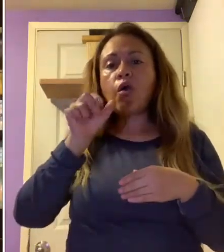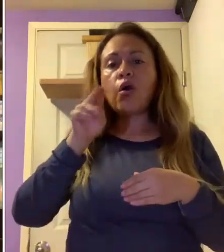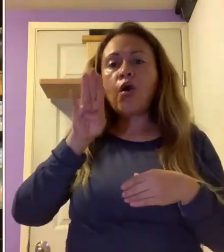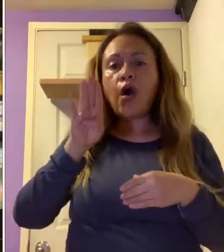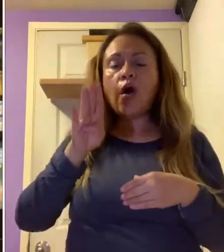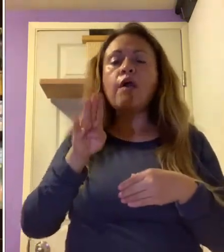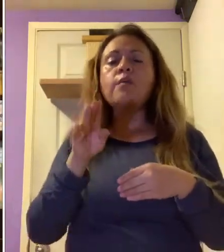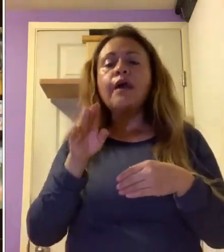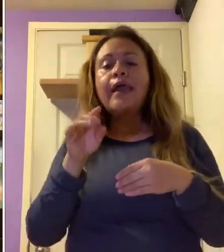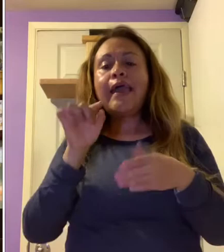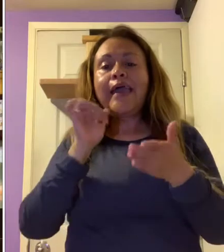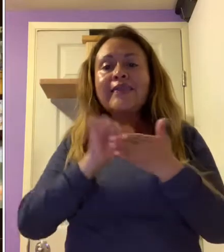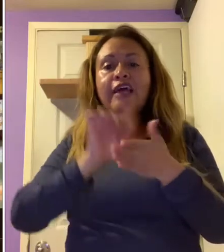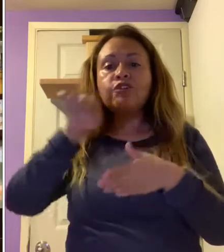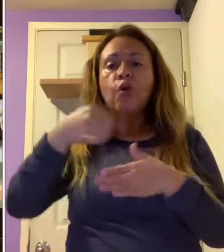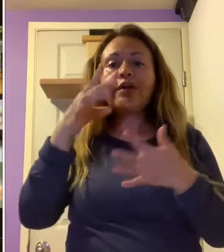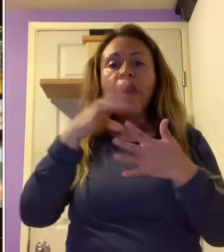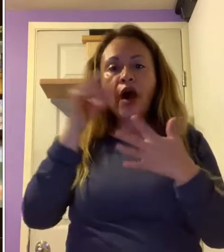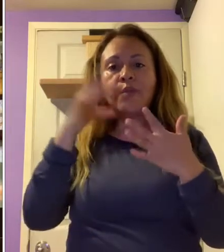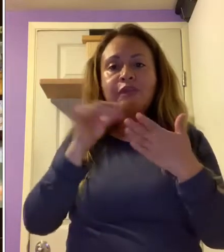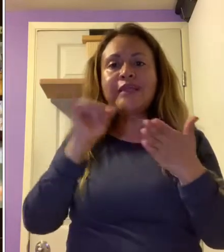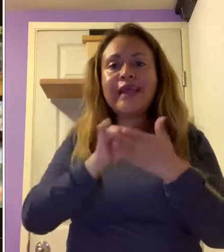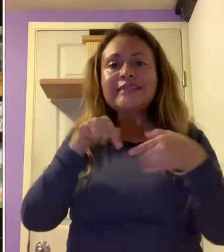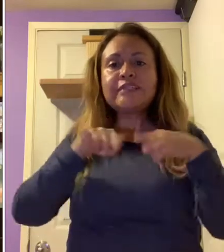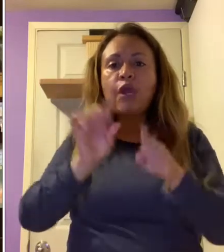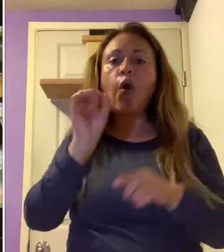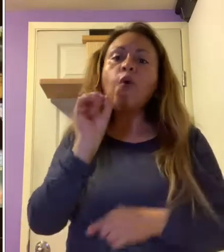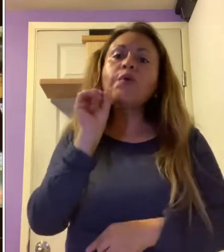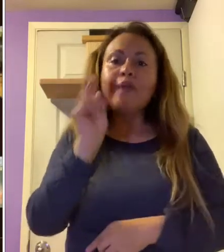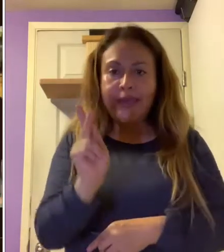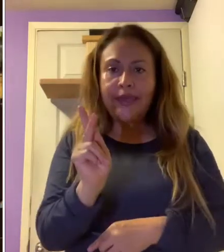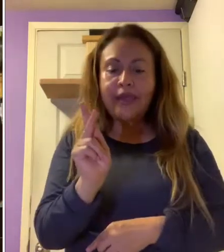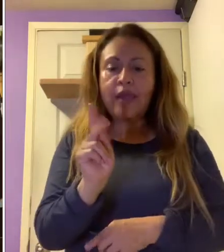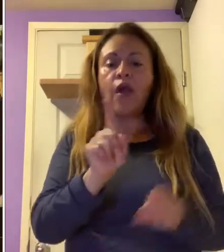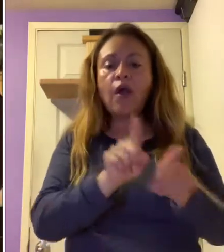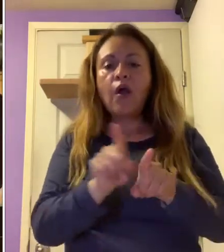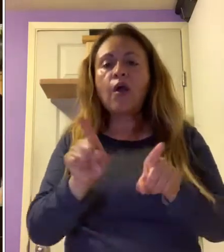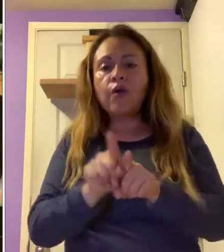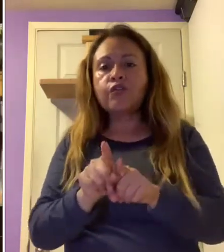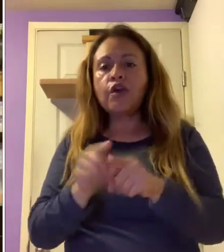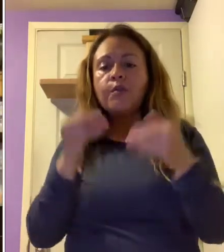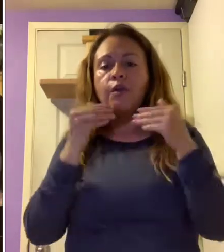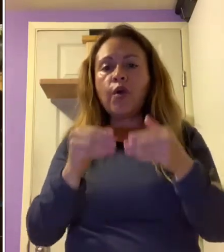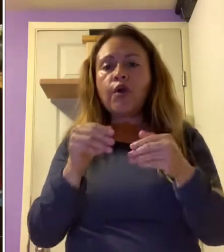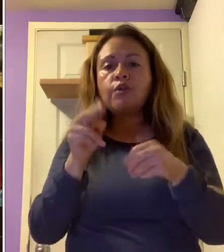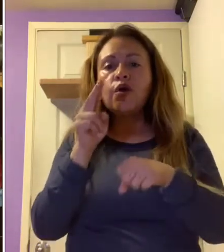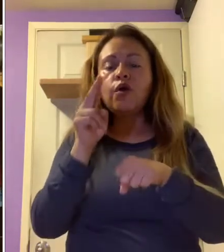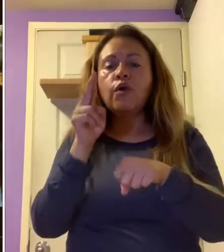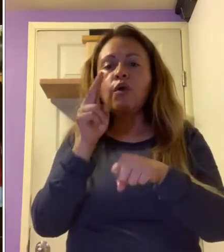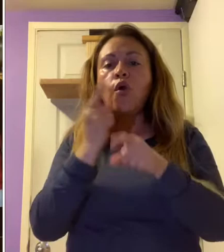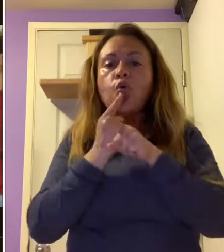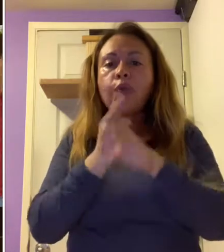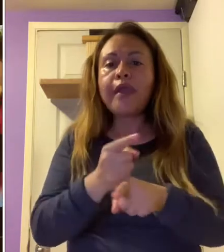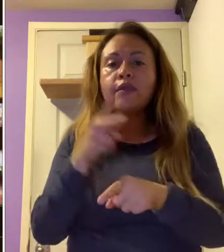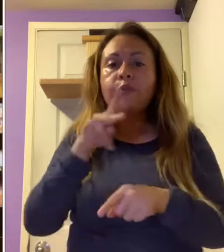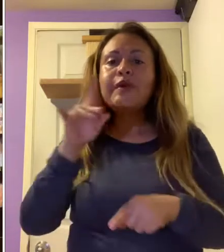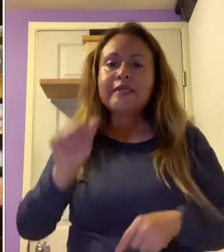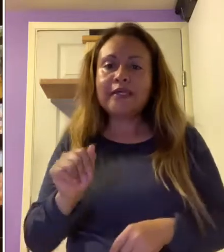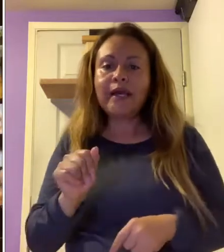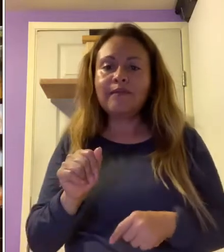a low-carb item like this, so because it's your only option. So this is still okay. Now, if you're going regular